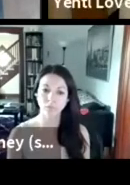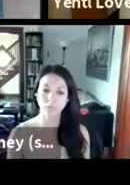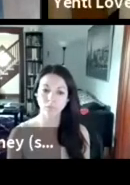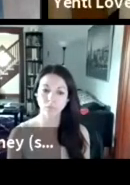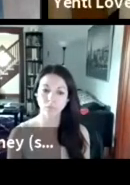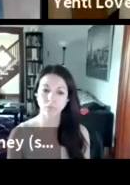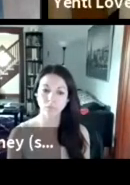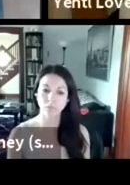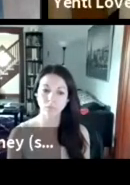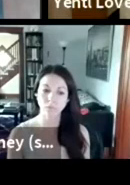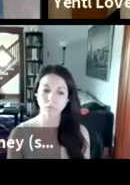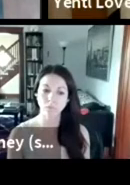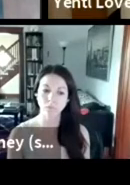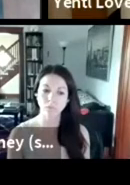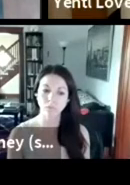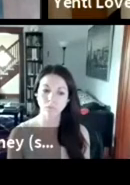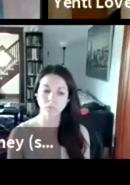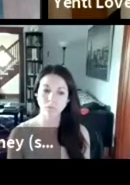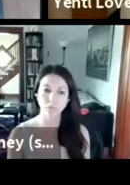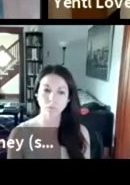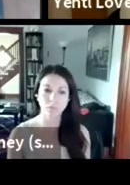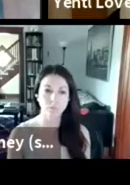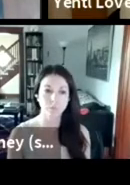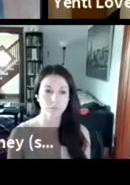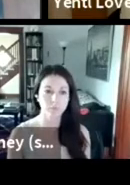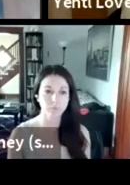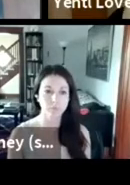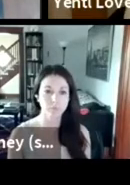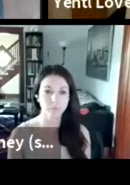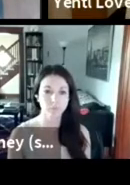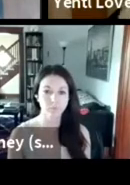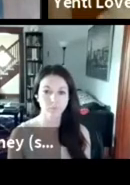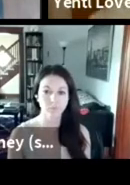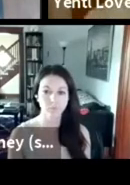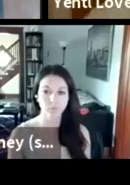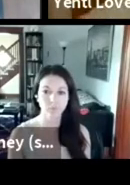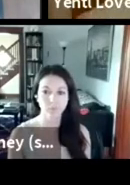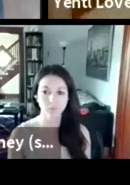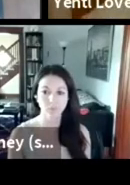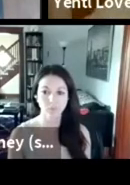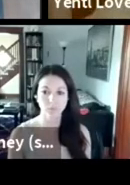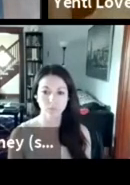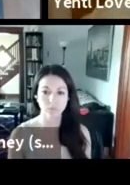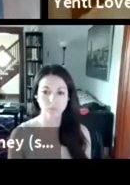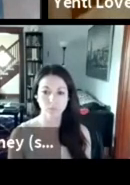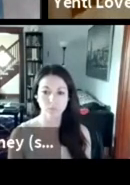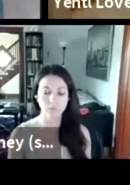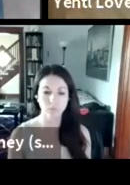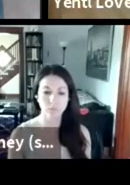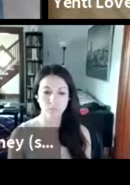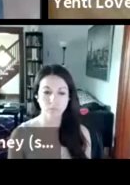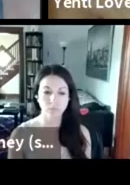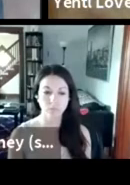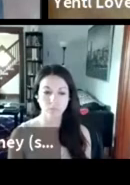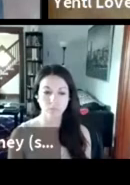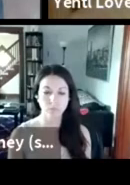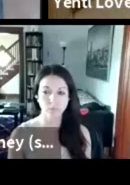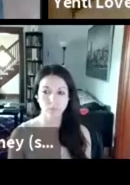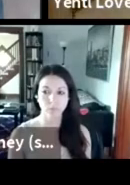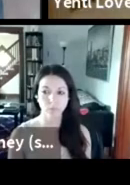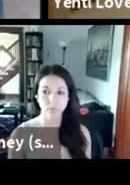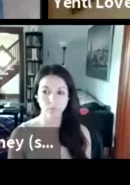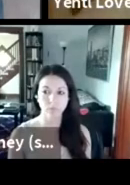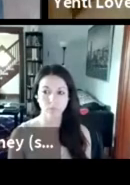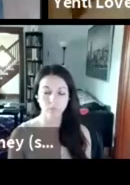Yeah, sure. Hi. So I guess I just wanted to know a little bit more about the program. So would these ambassadors be folks